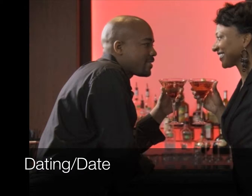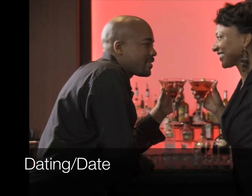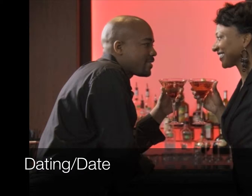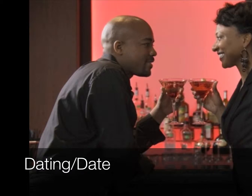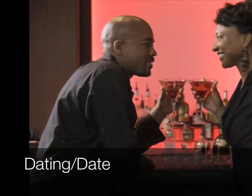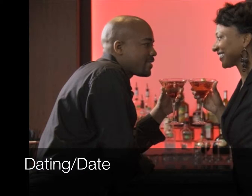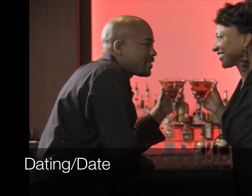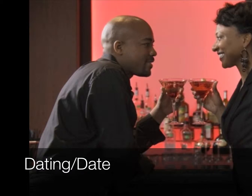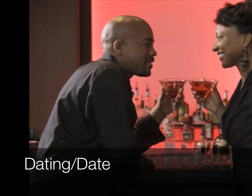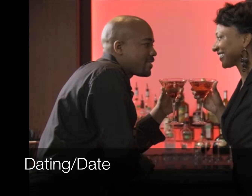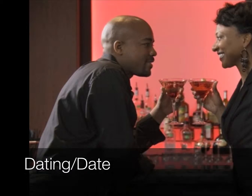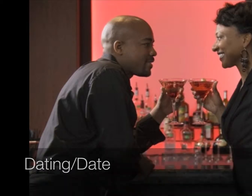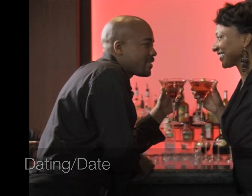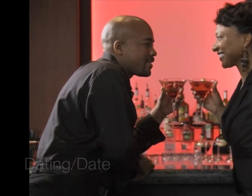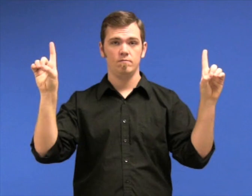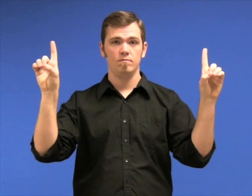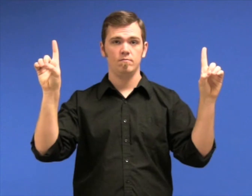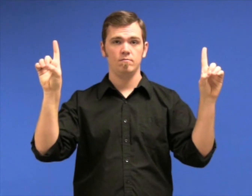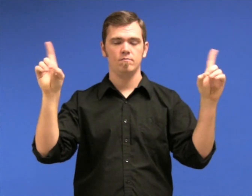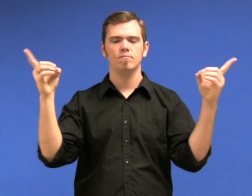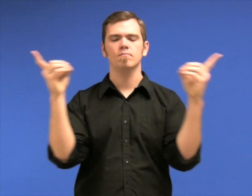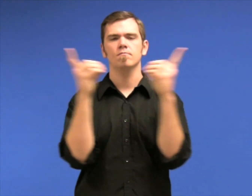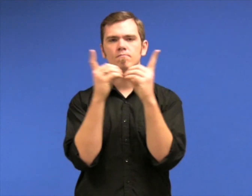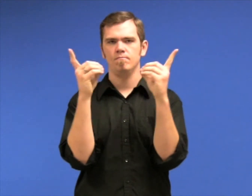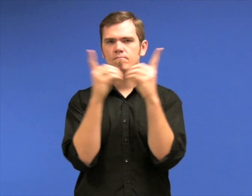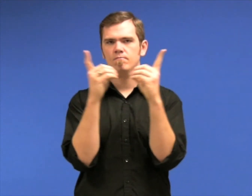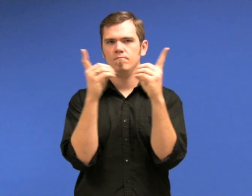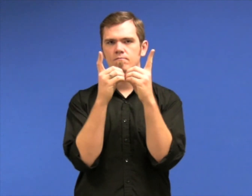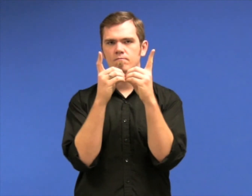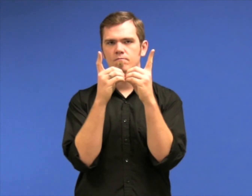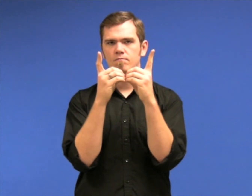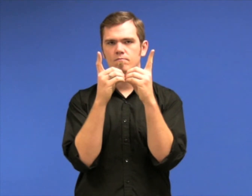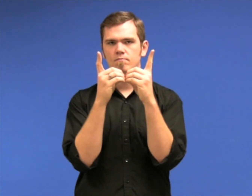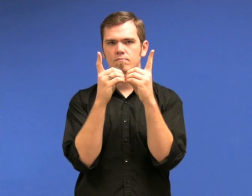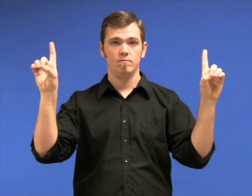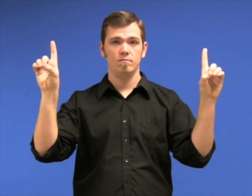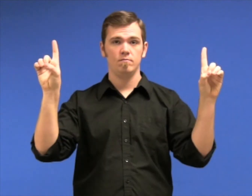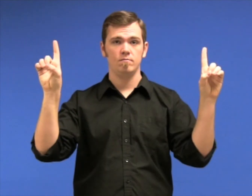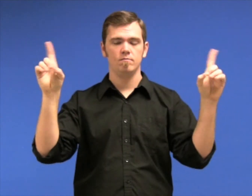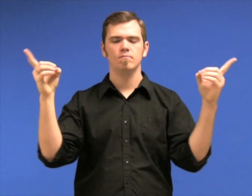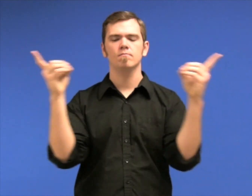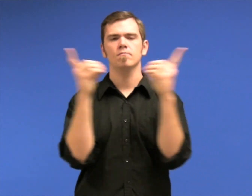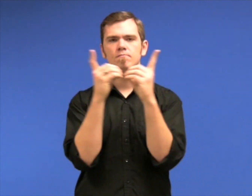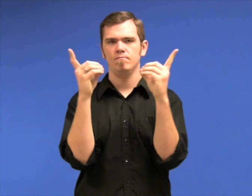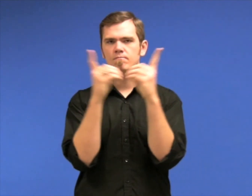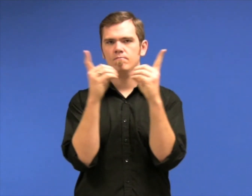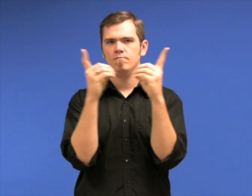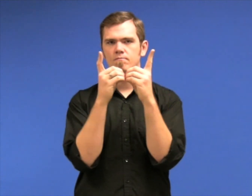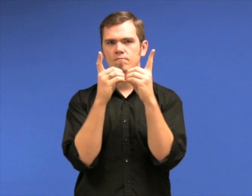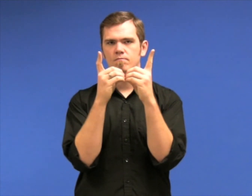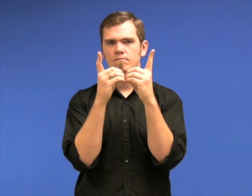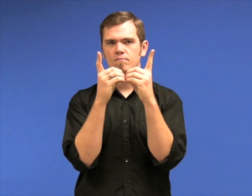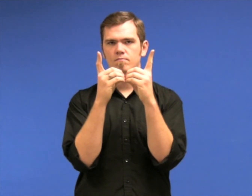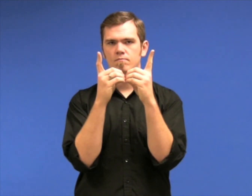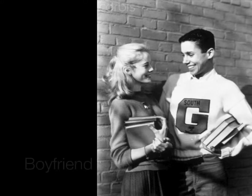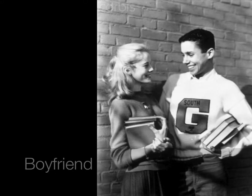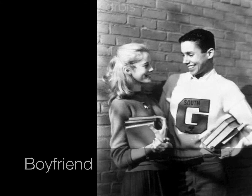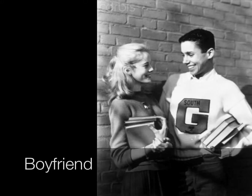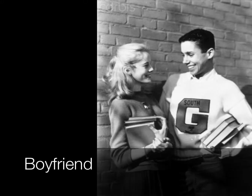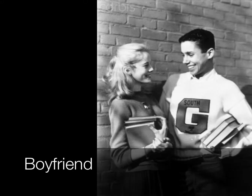casually or going on a date are two D's and they come together. So date. Date. All right,